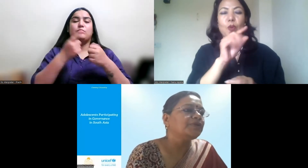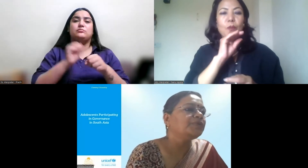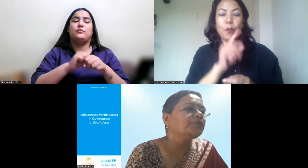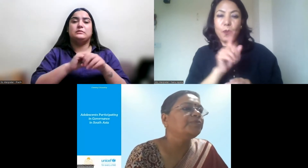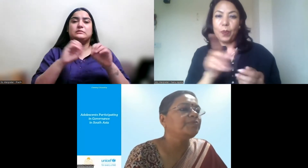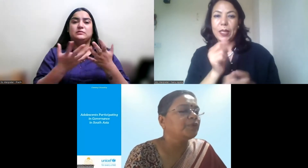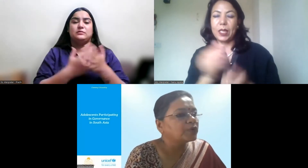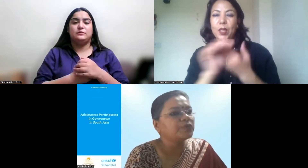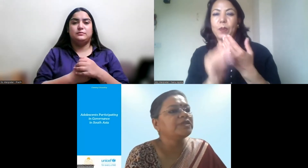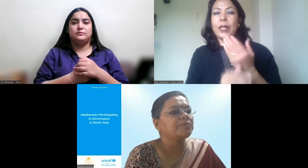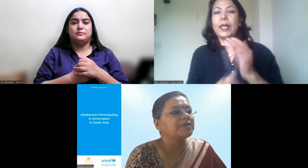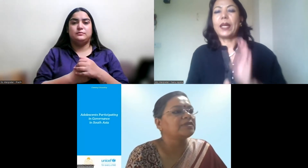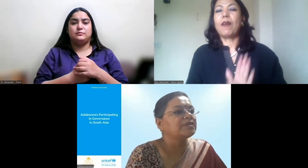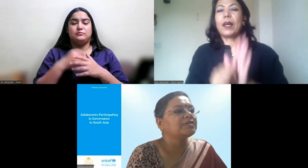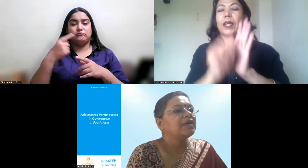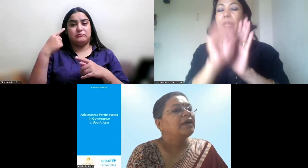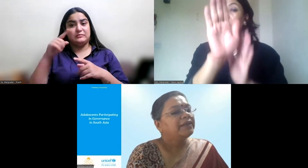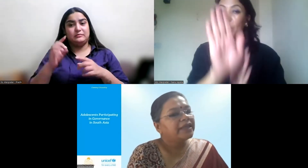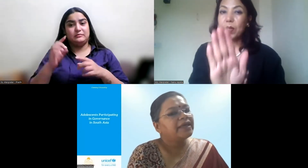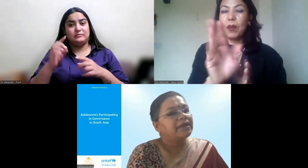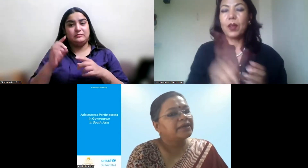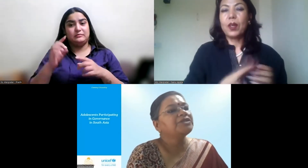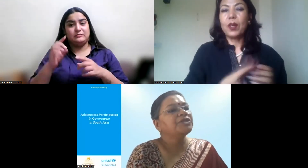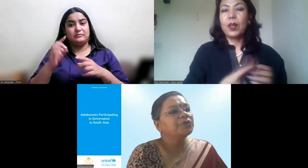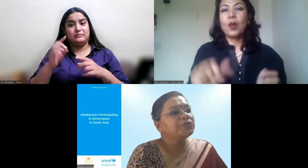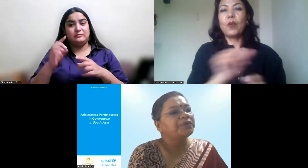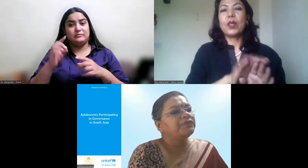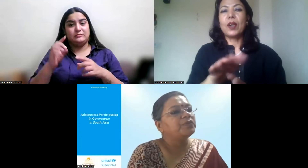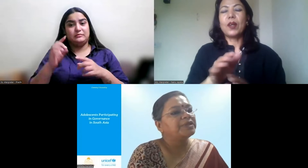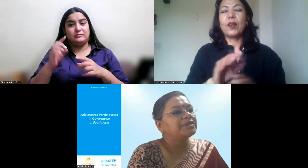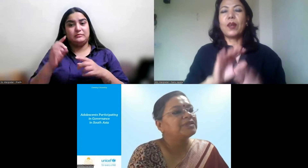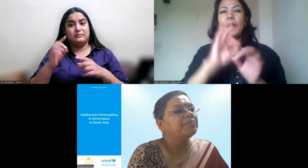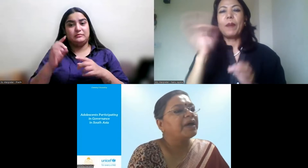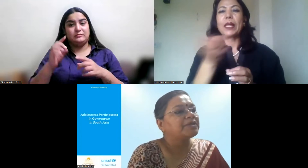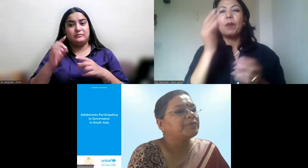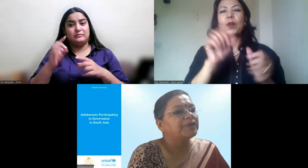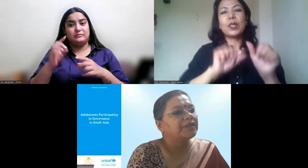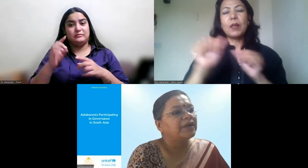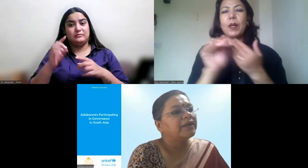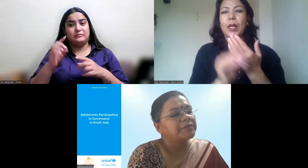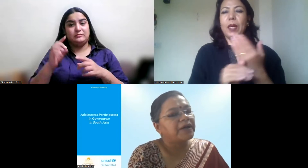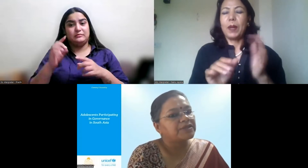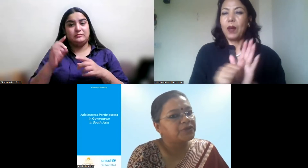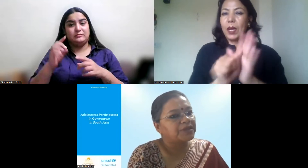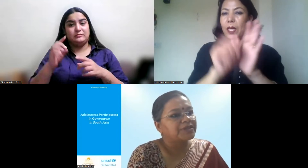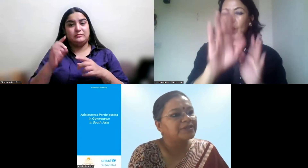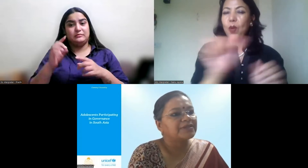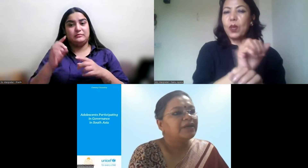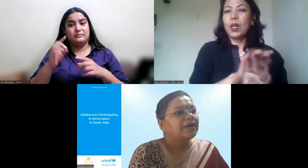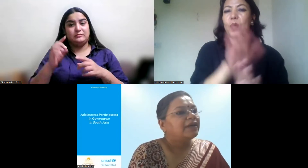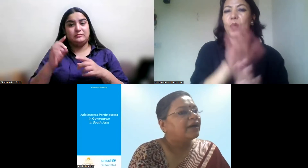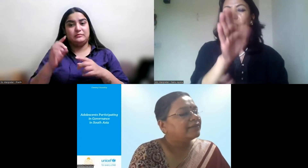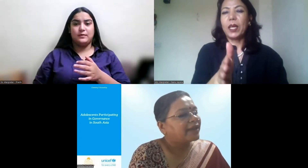adolescents, and youth who go through these processes, they continue to influence and impact upon the adult power